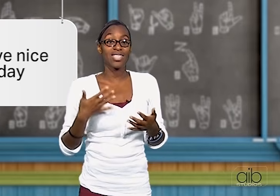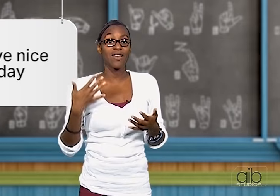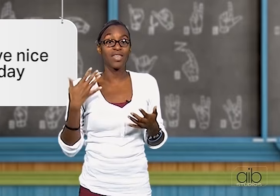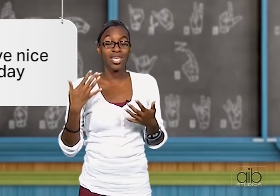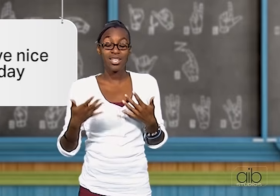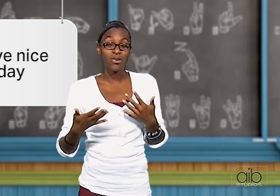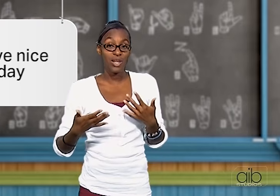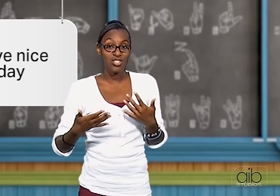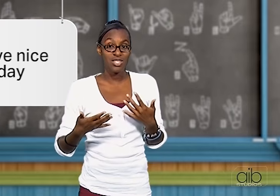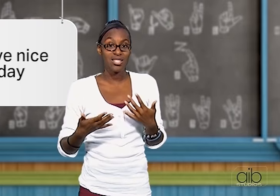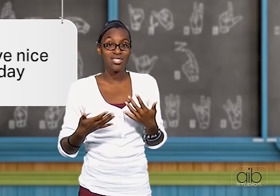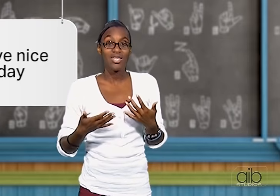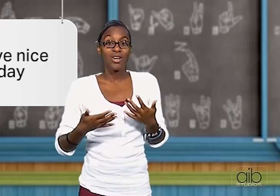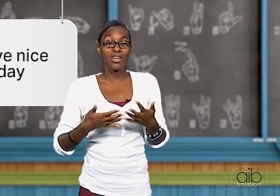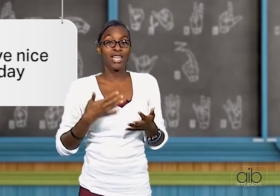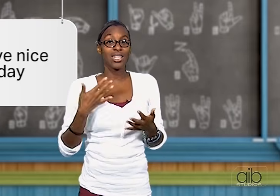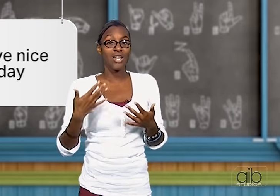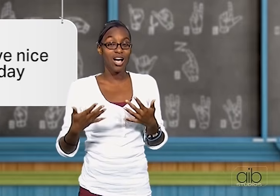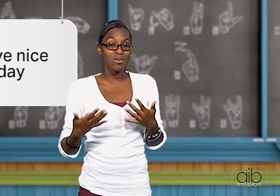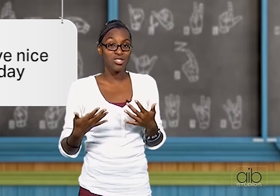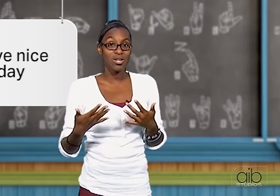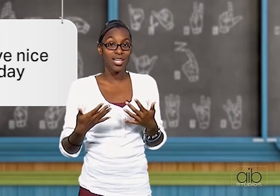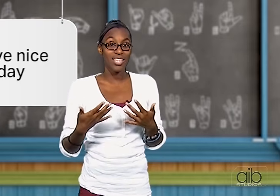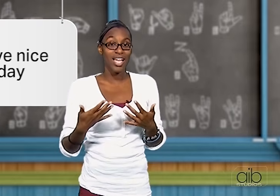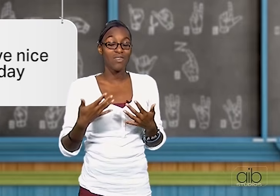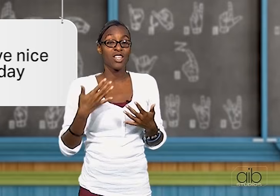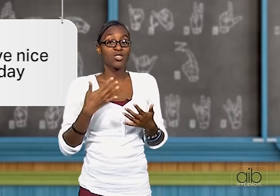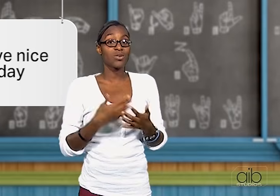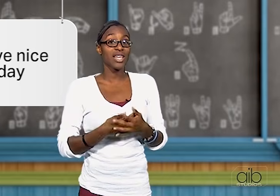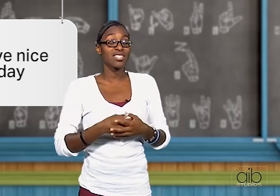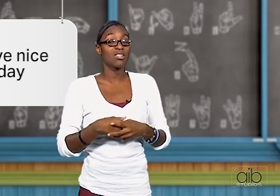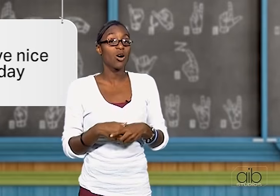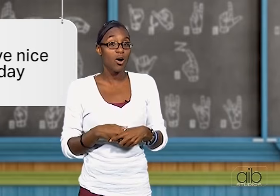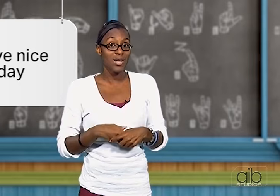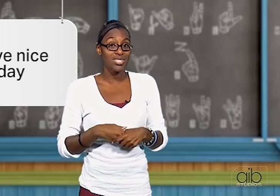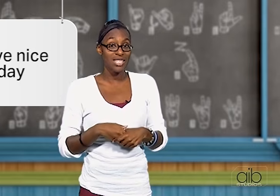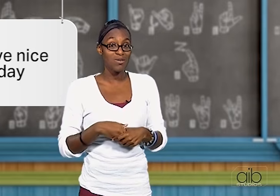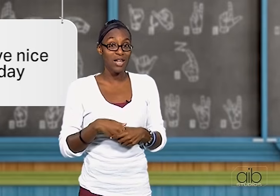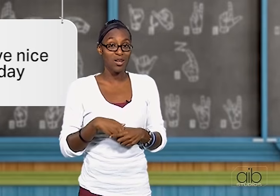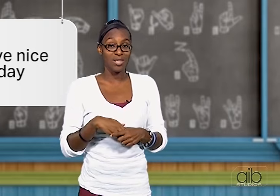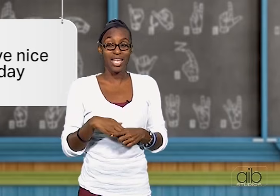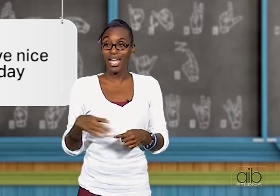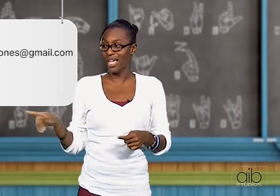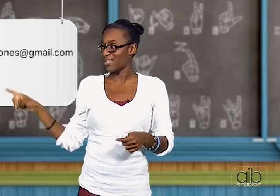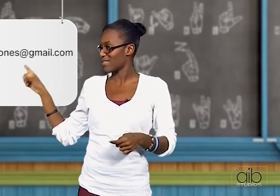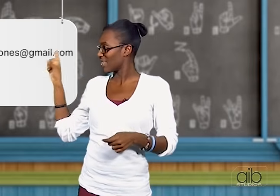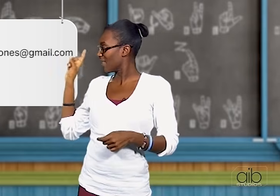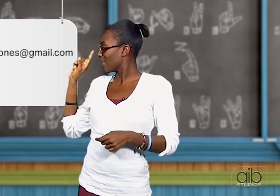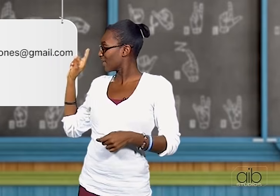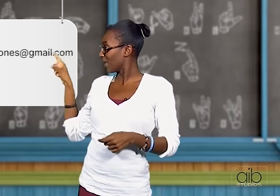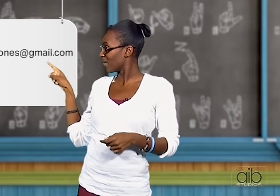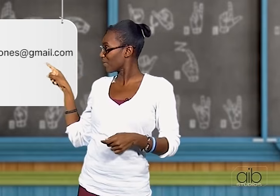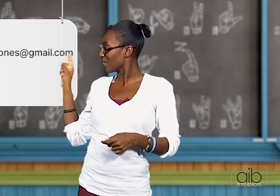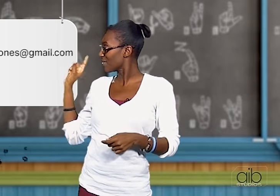have any questions or any comments you guys have, you guys can always email me at